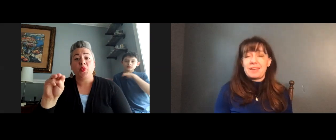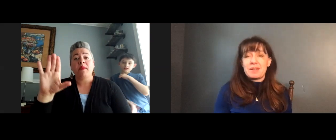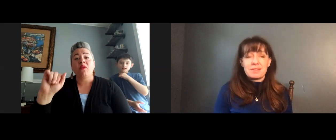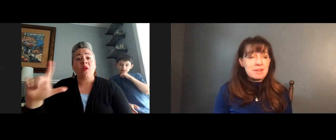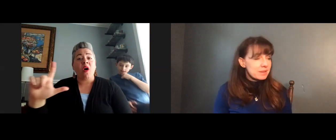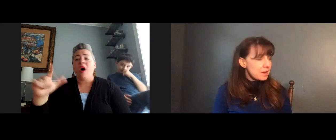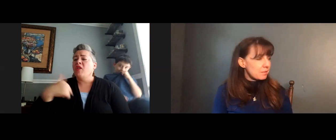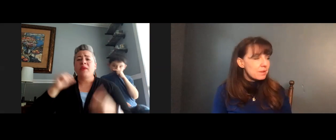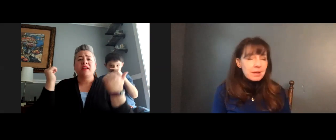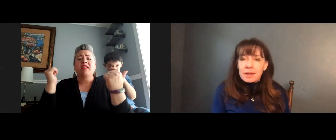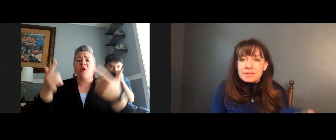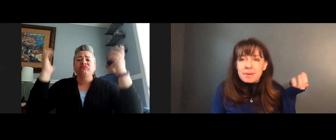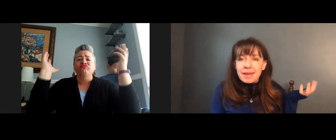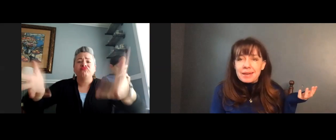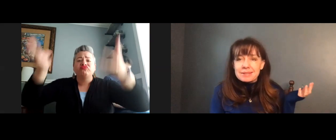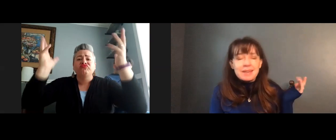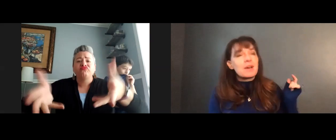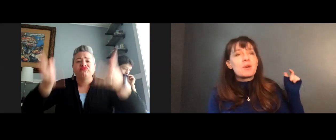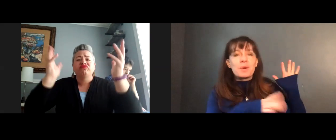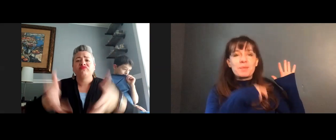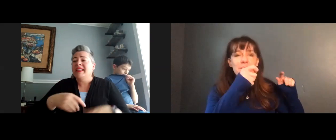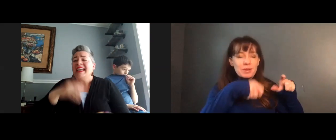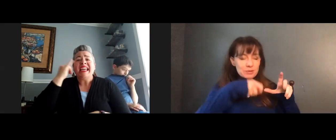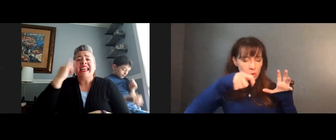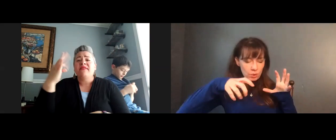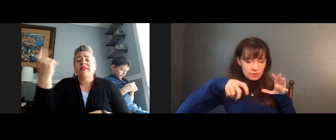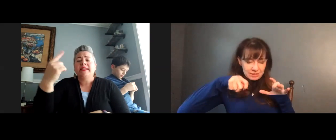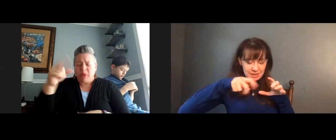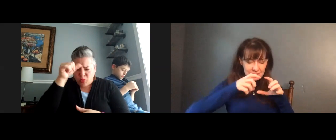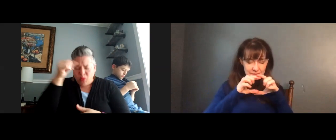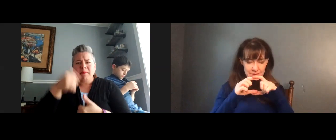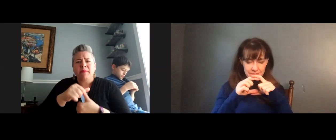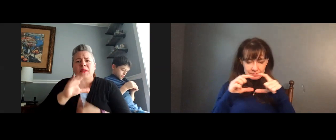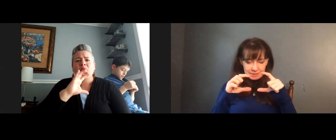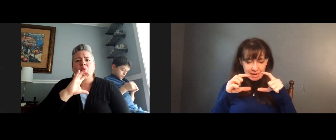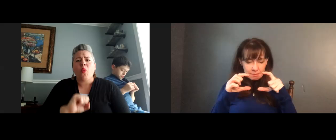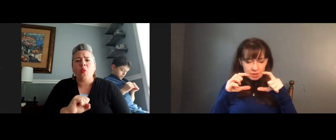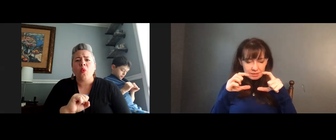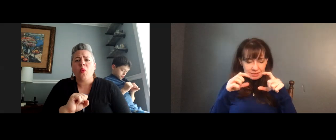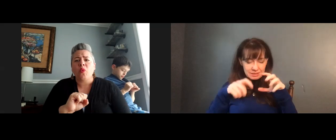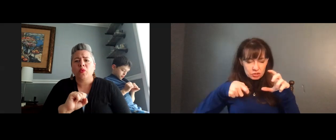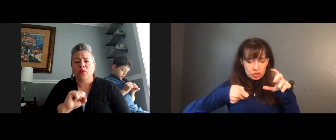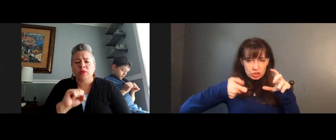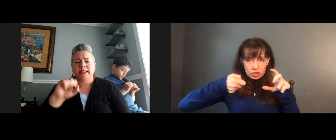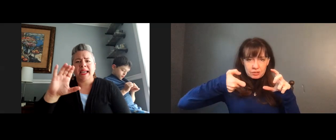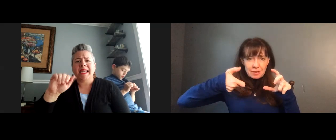we can you know if somebody has like oh remember those old uh cameras